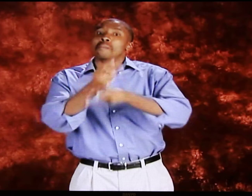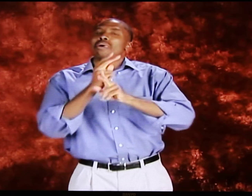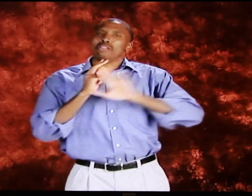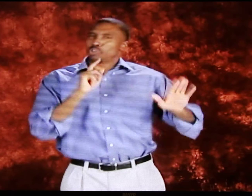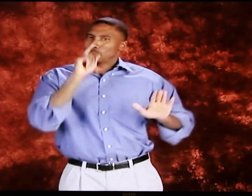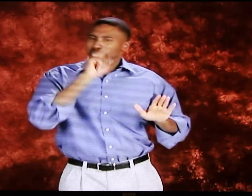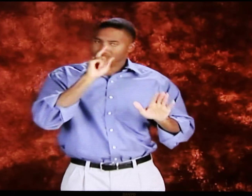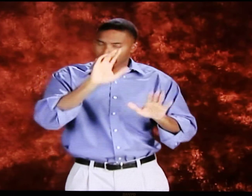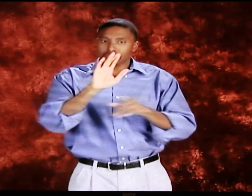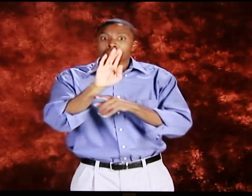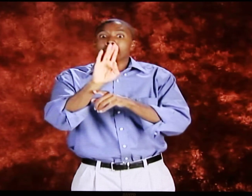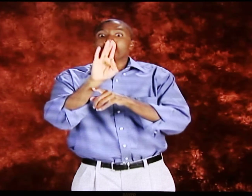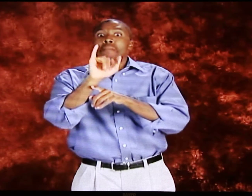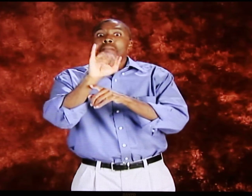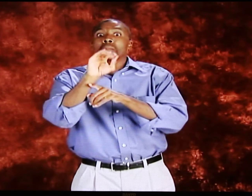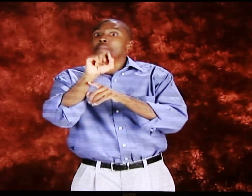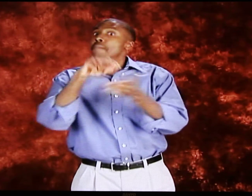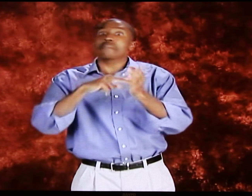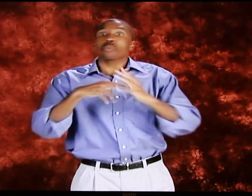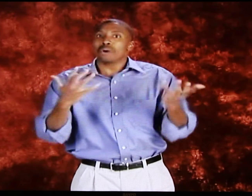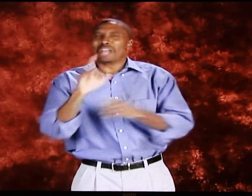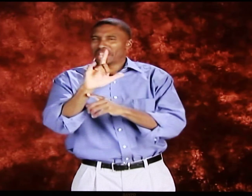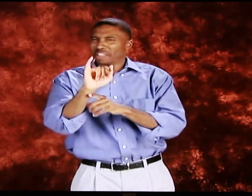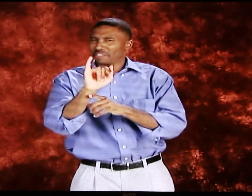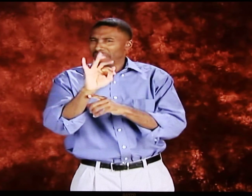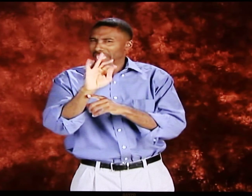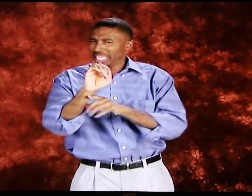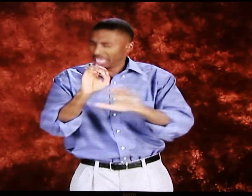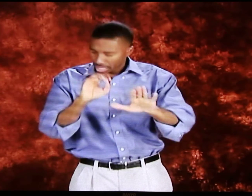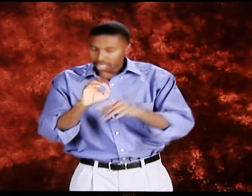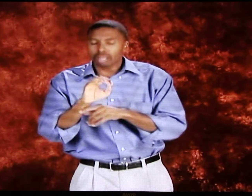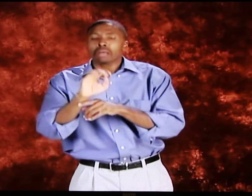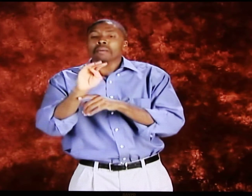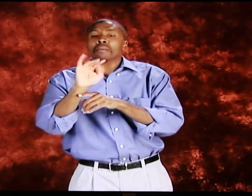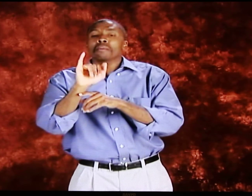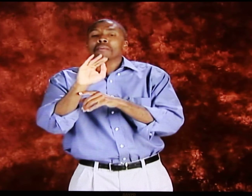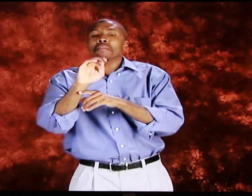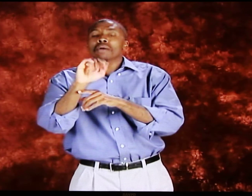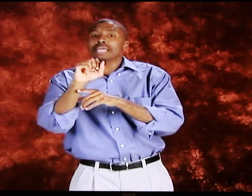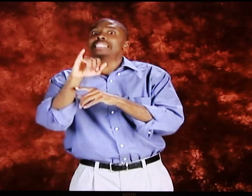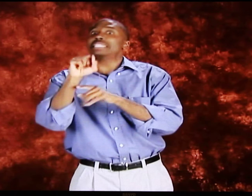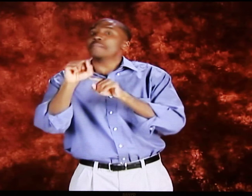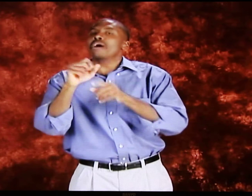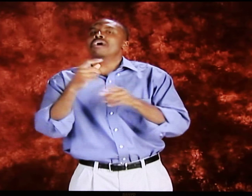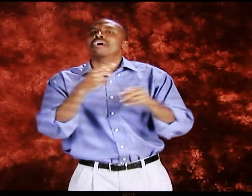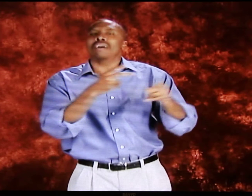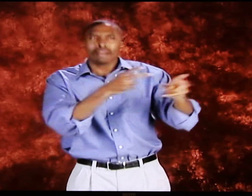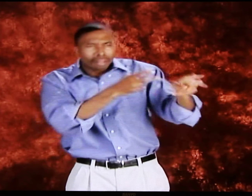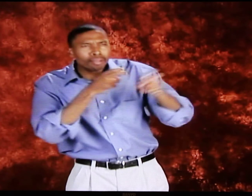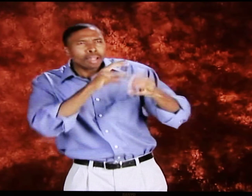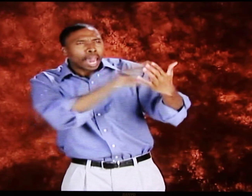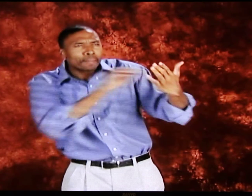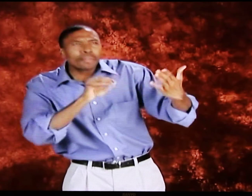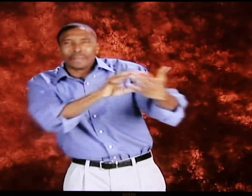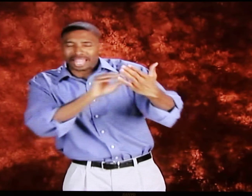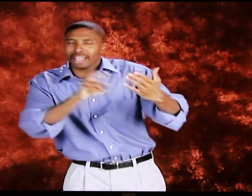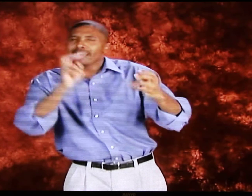by the word biomimetics. And it's really borrowed from the Greek. Bio meaning life, and mimetics meaning to